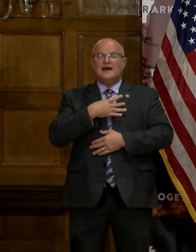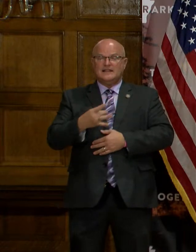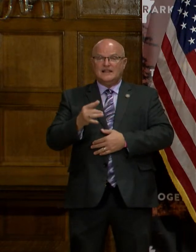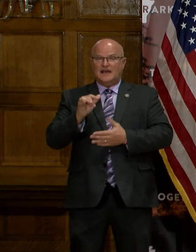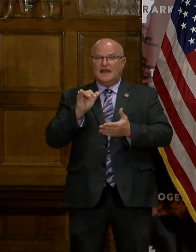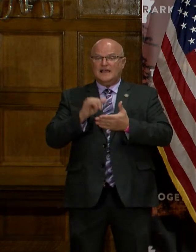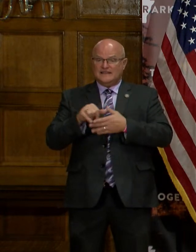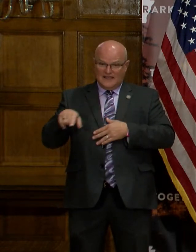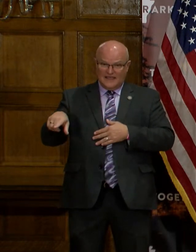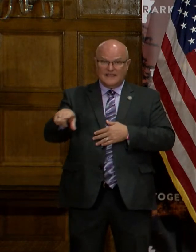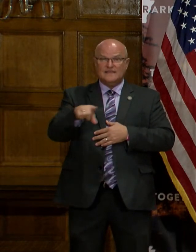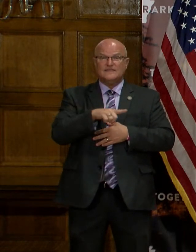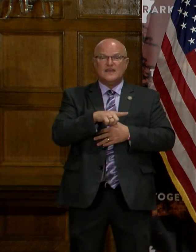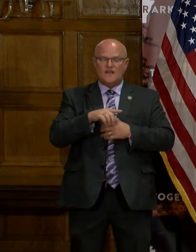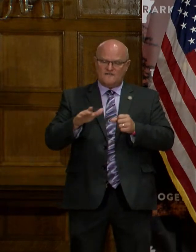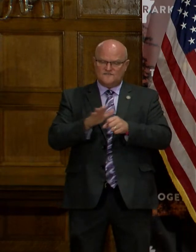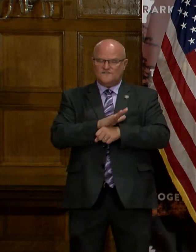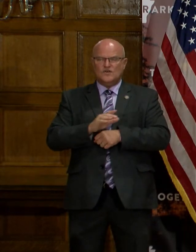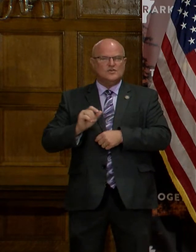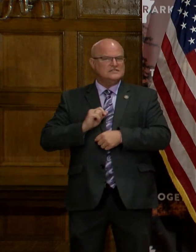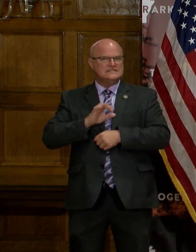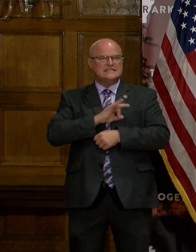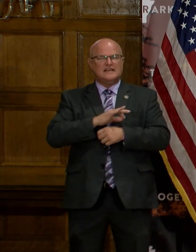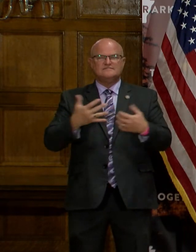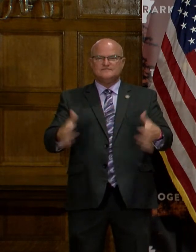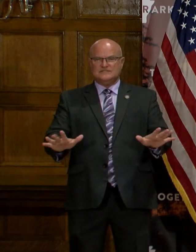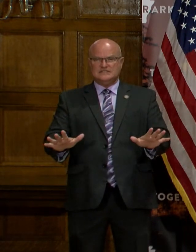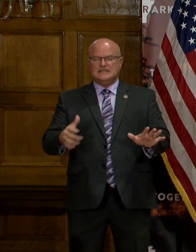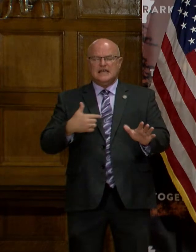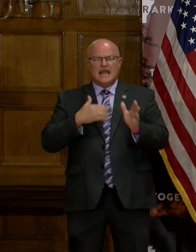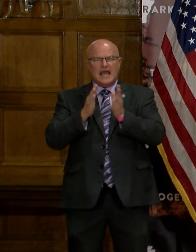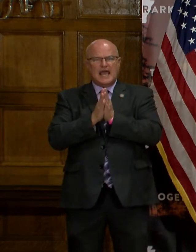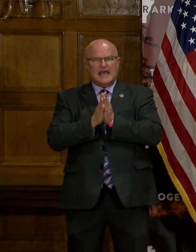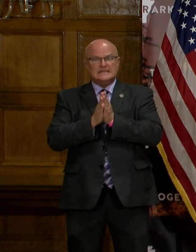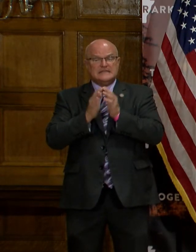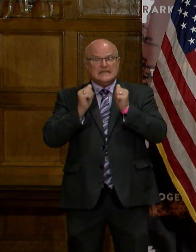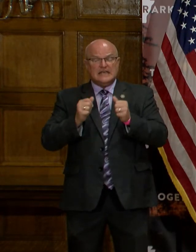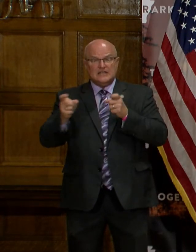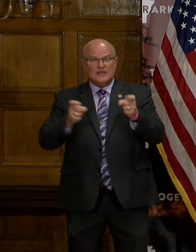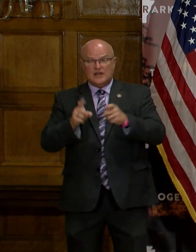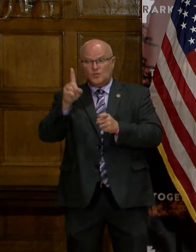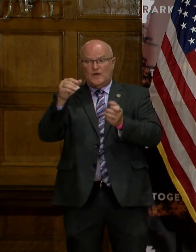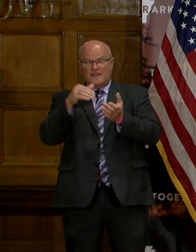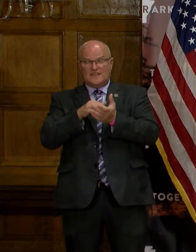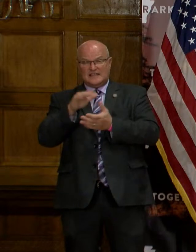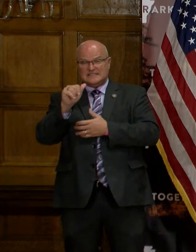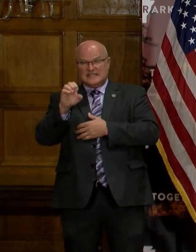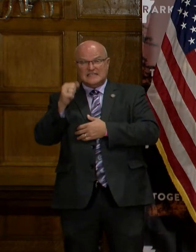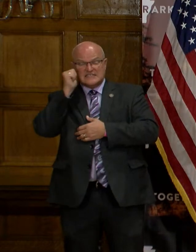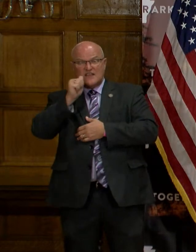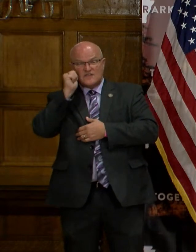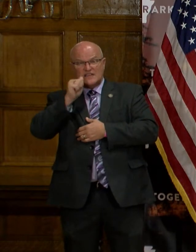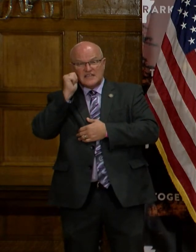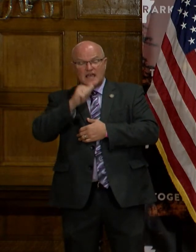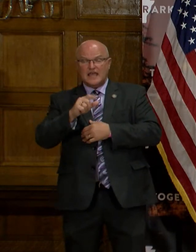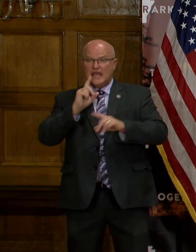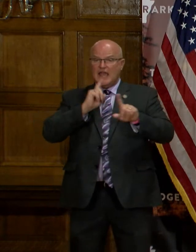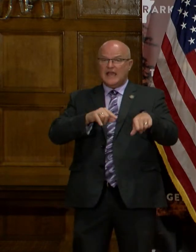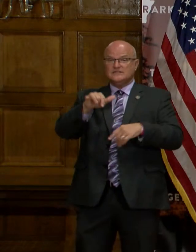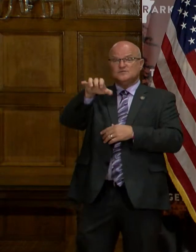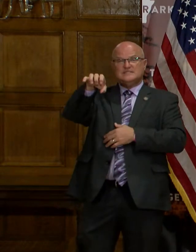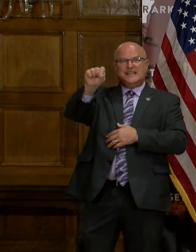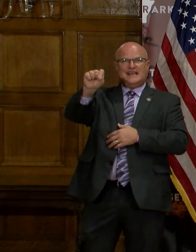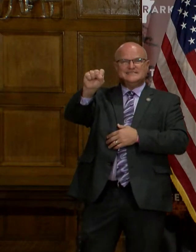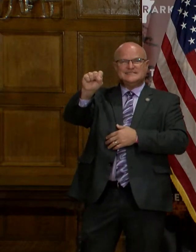that they are fully staffed, and I asked specifically, can you handle 1,000 cases a day? And the answer is